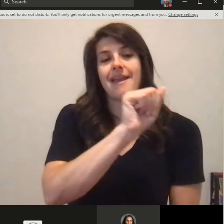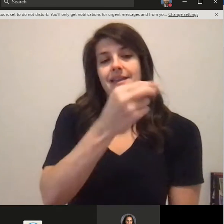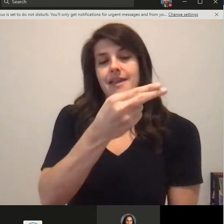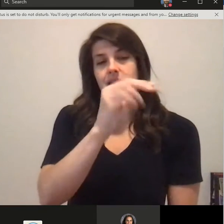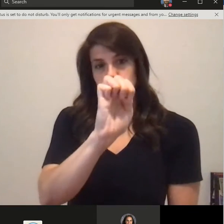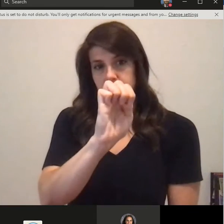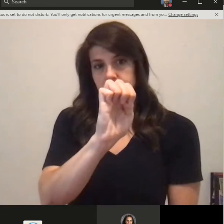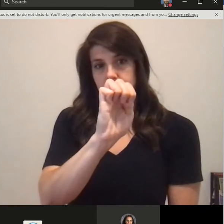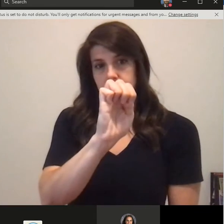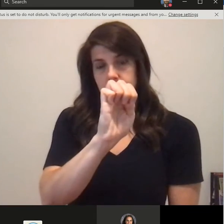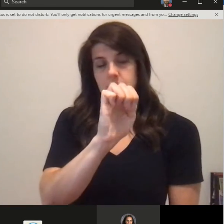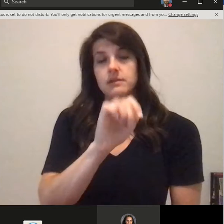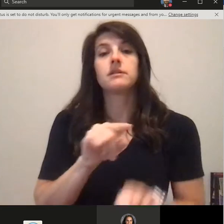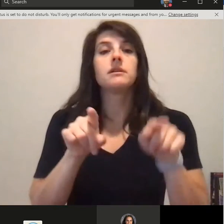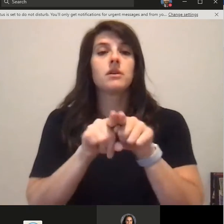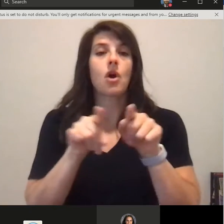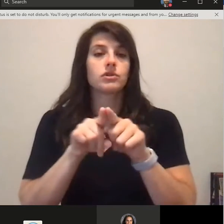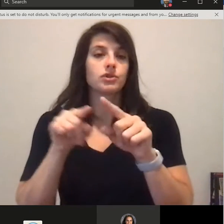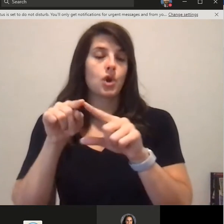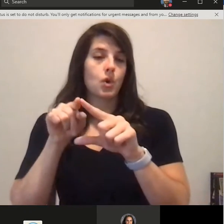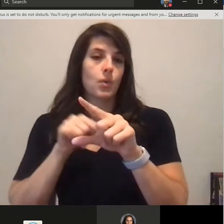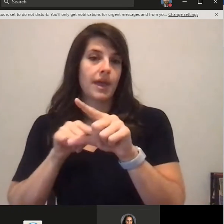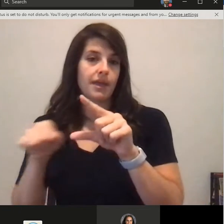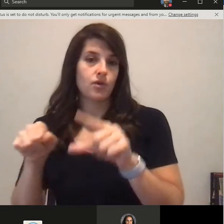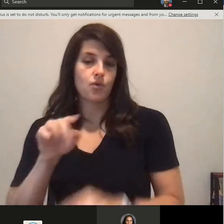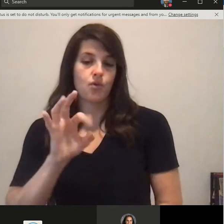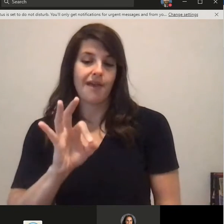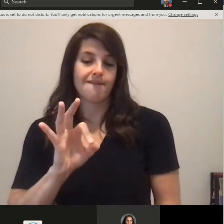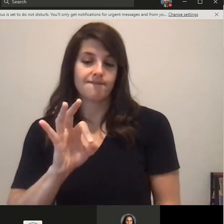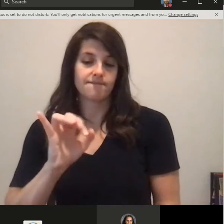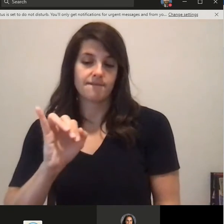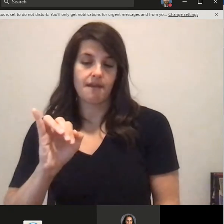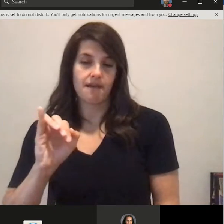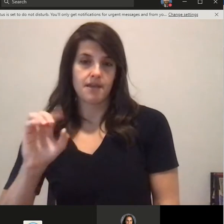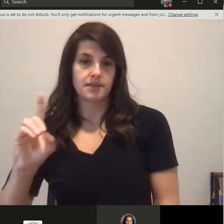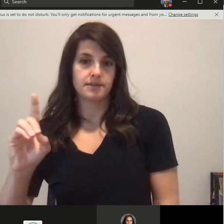and we were also looking at angle FID.